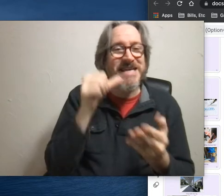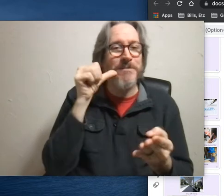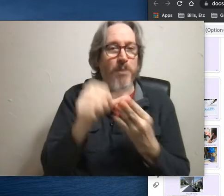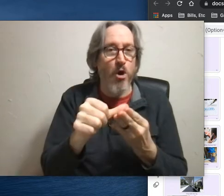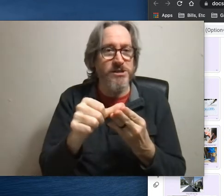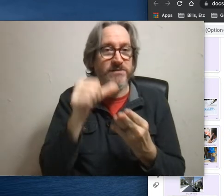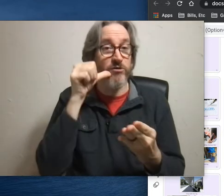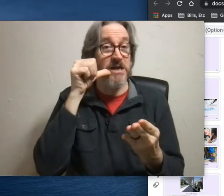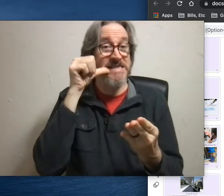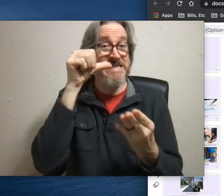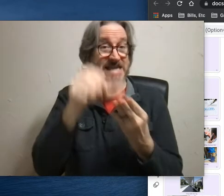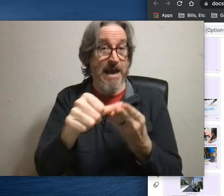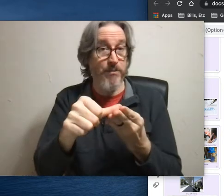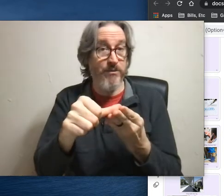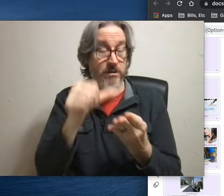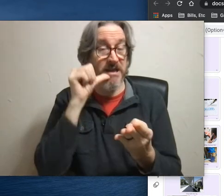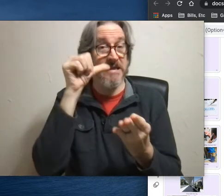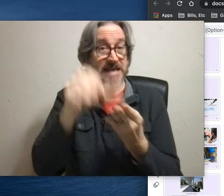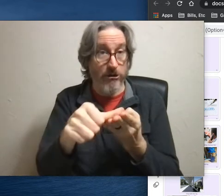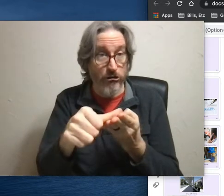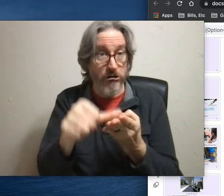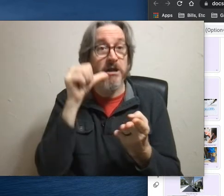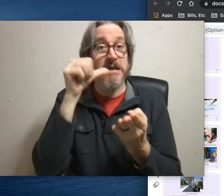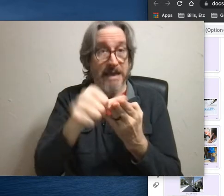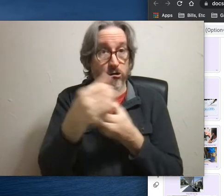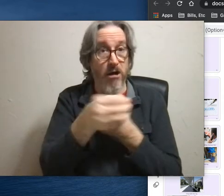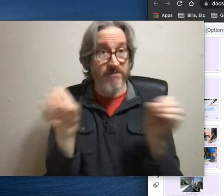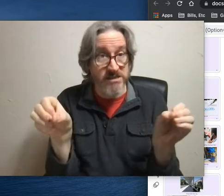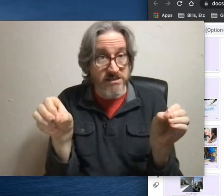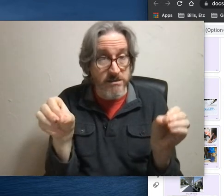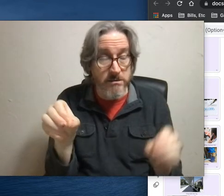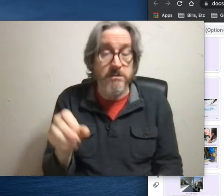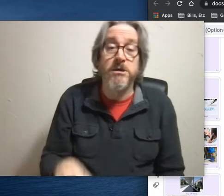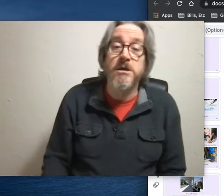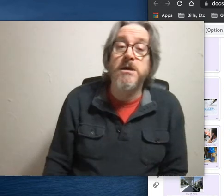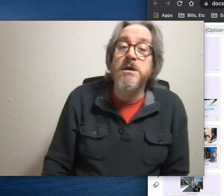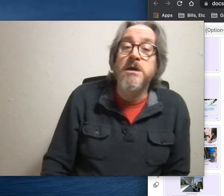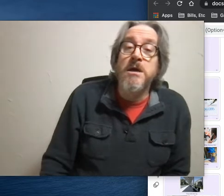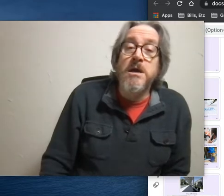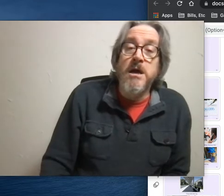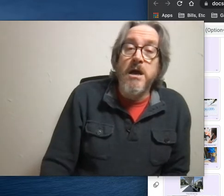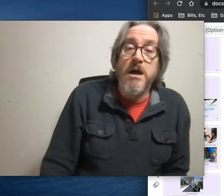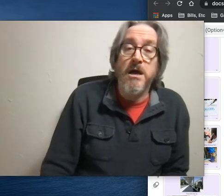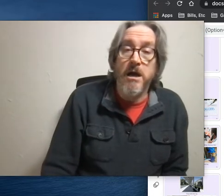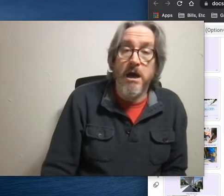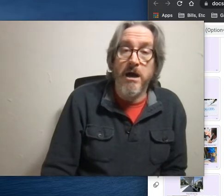I've seen post for stamp, like letter office.